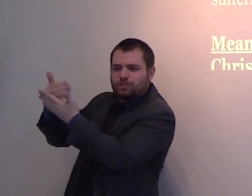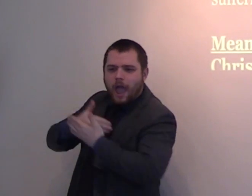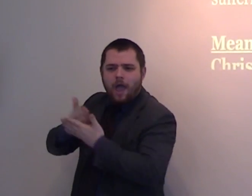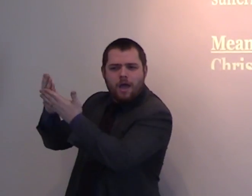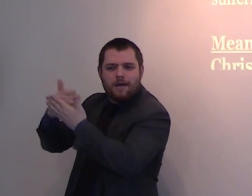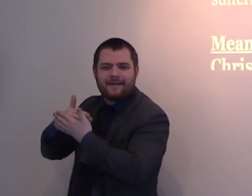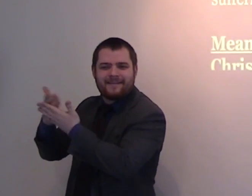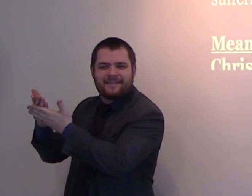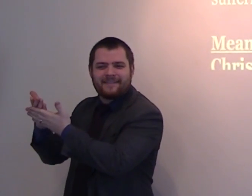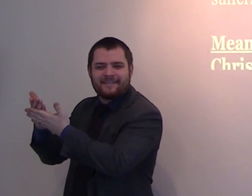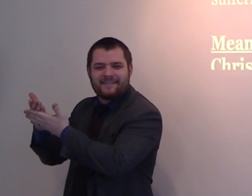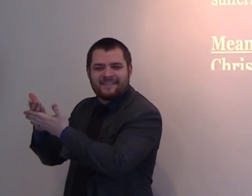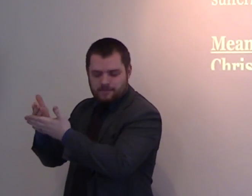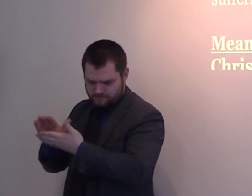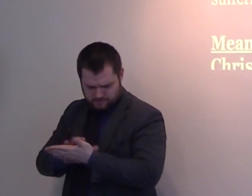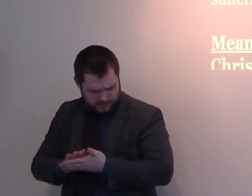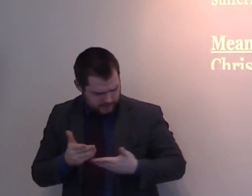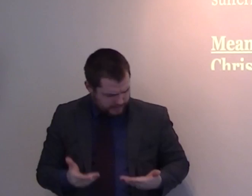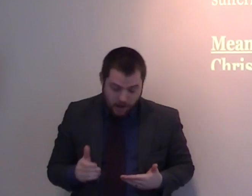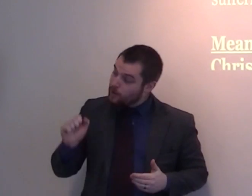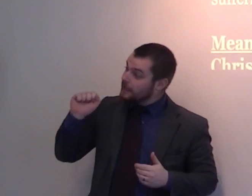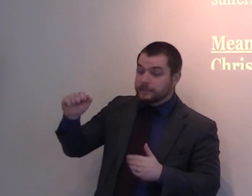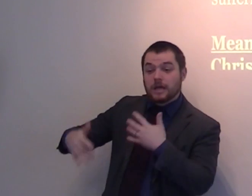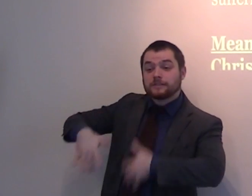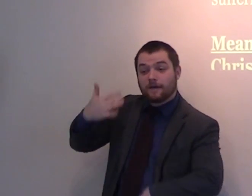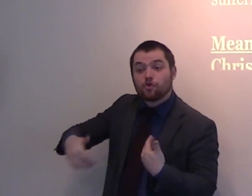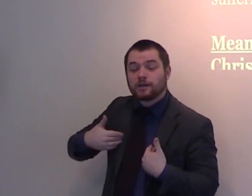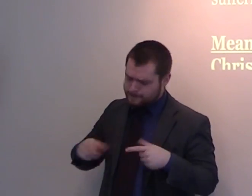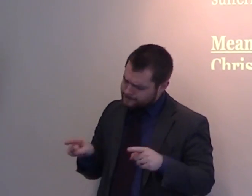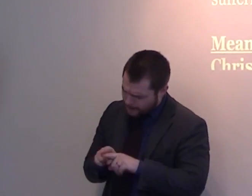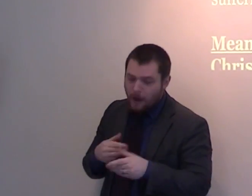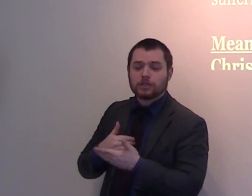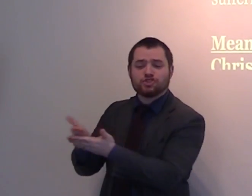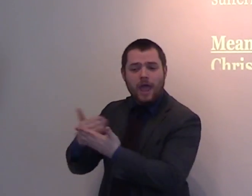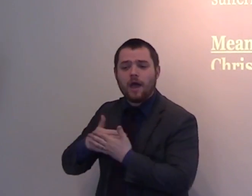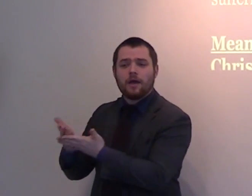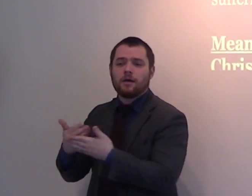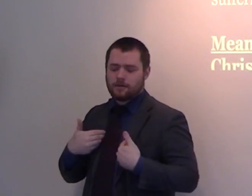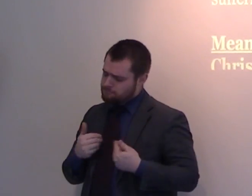So now I share His suffering, and I am happy.